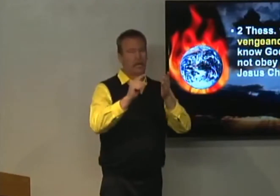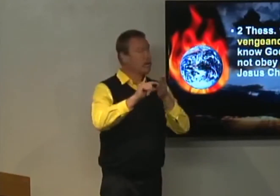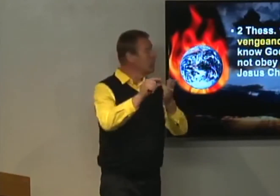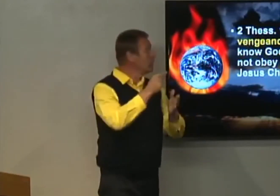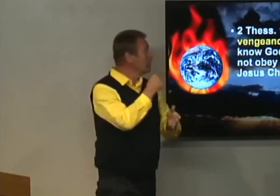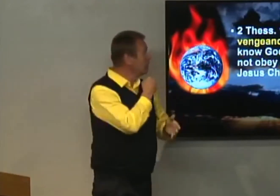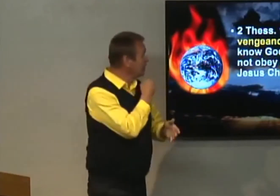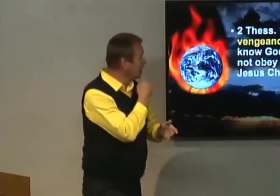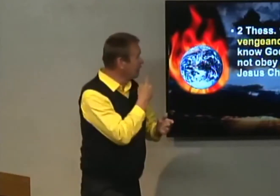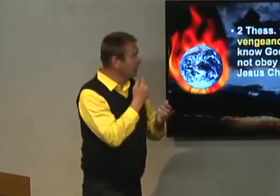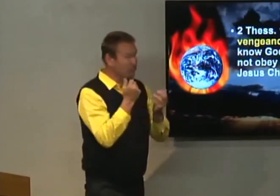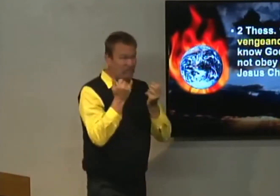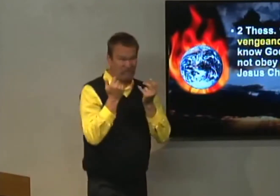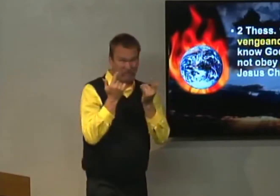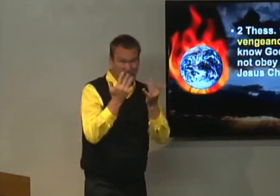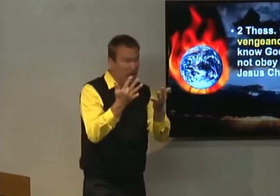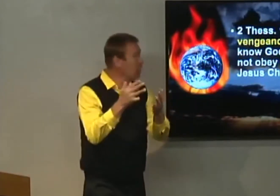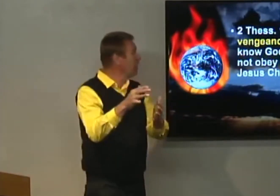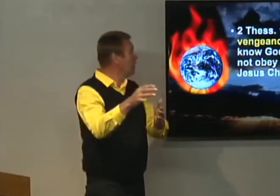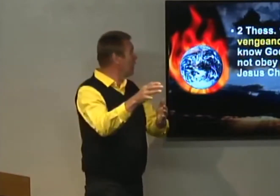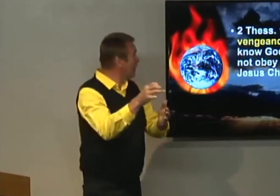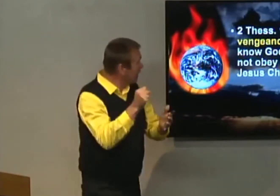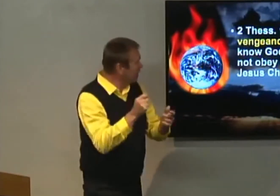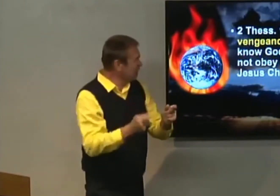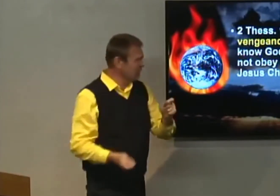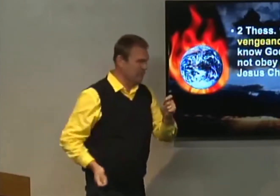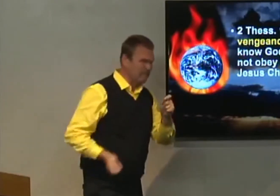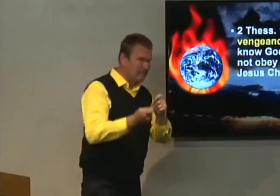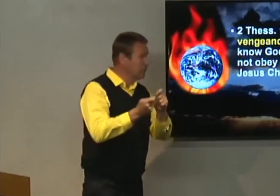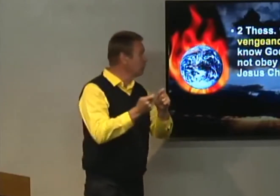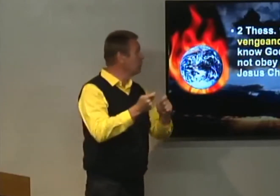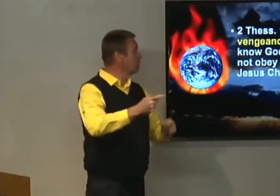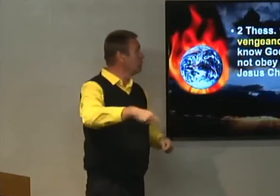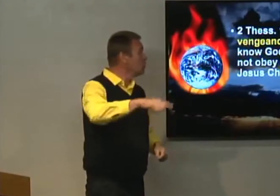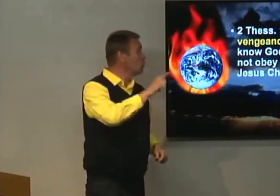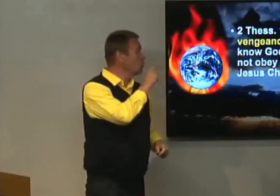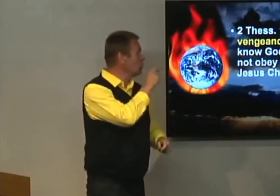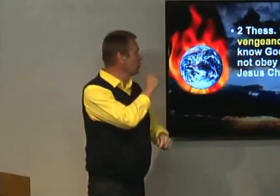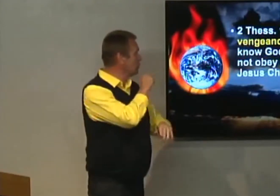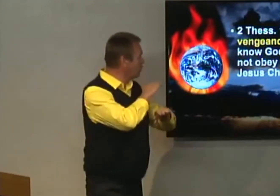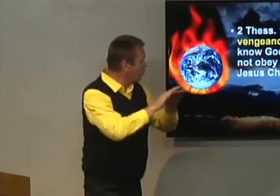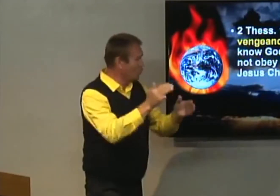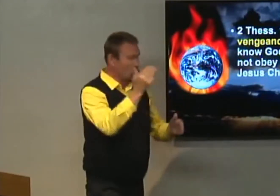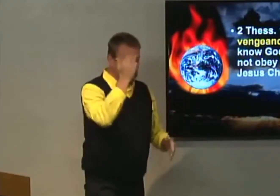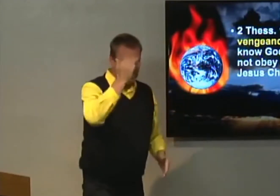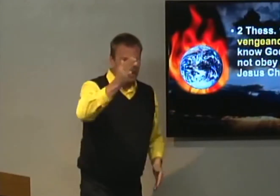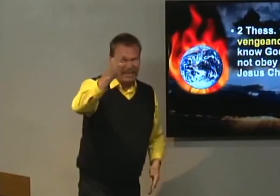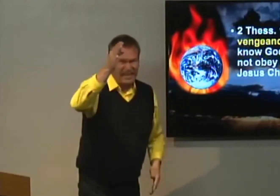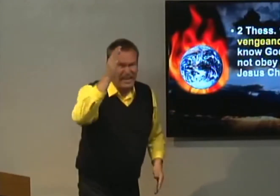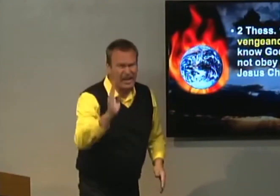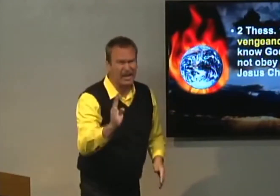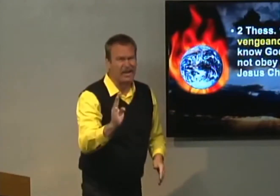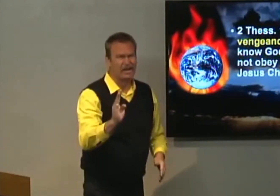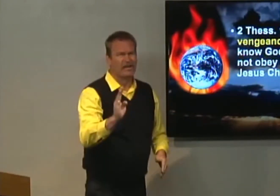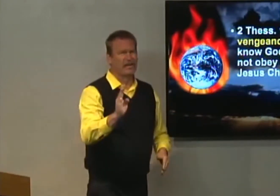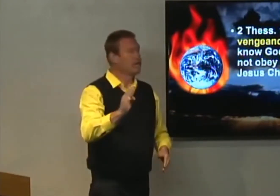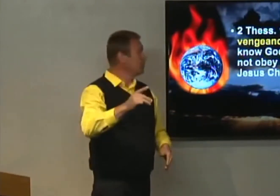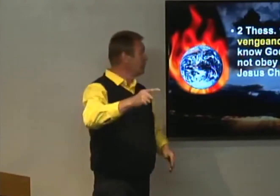Second Thessalonians chapter 1, verse 8 also says, in flaming fire taking vengeance on those who do not